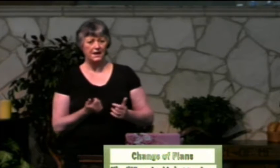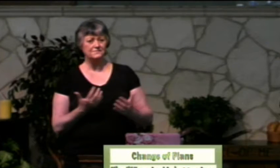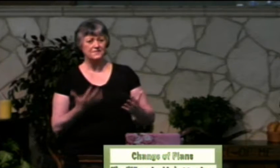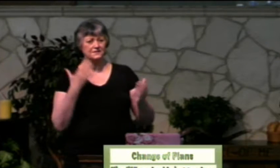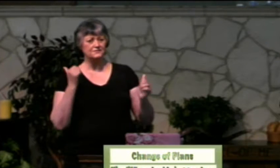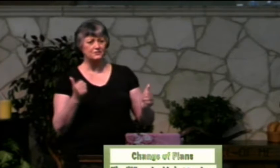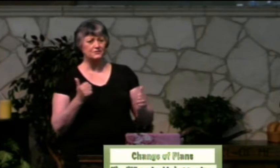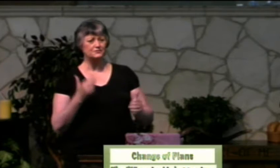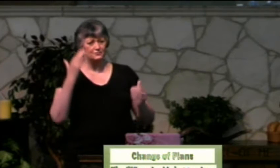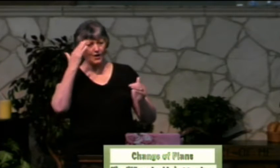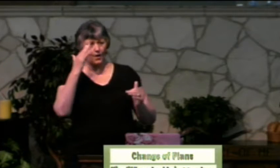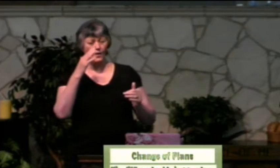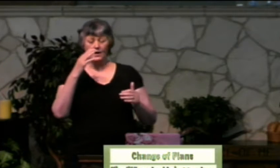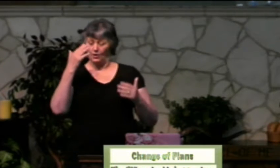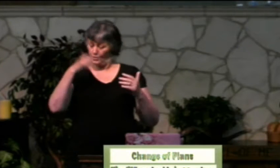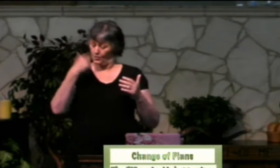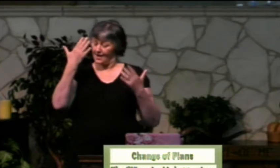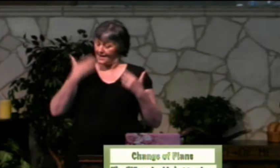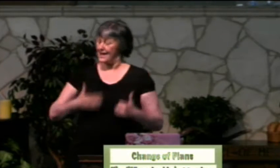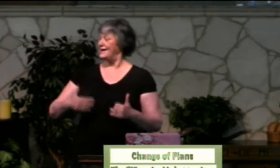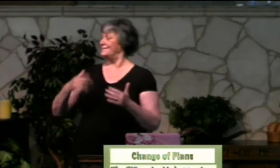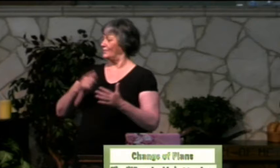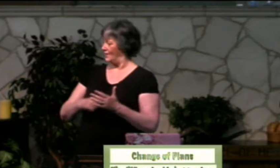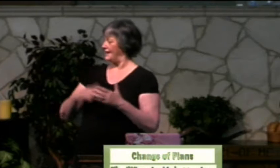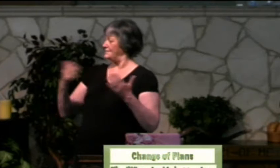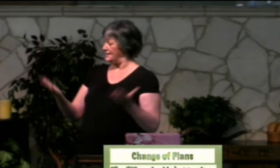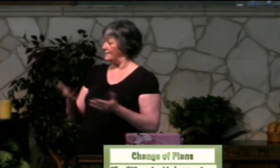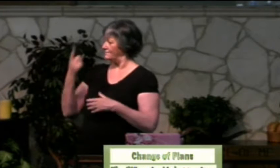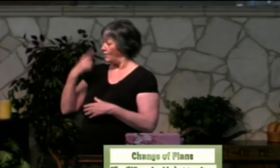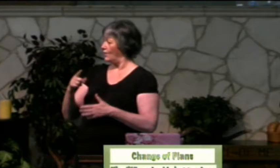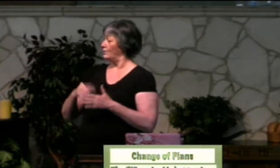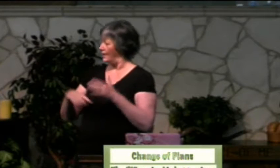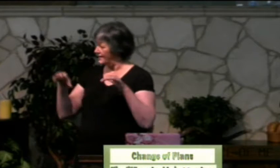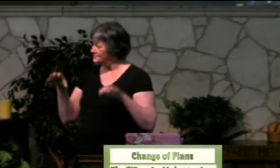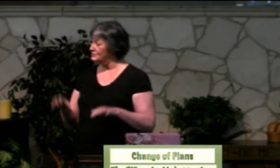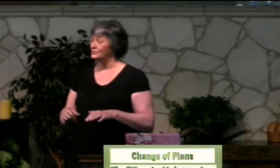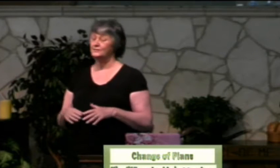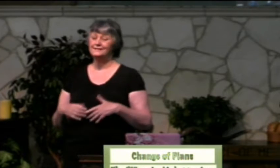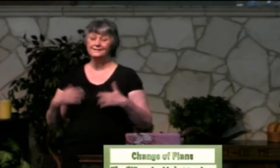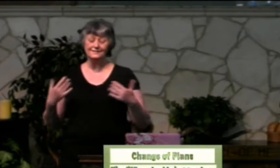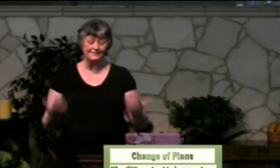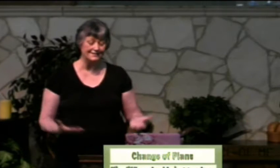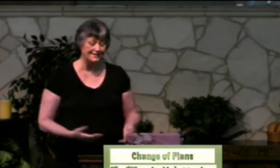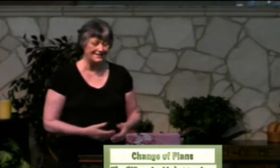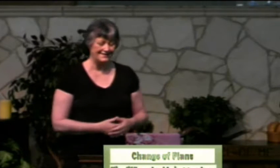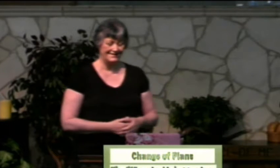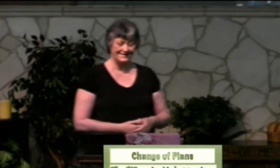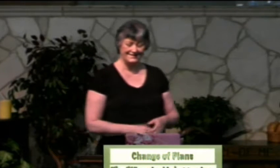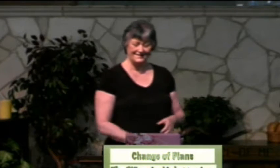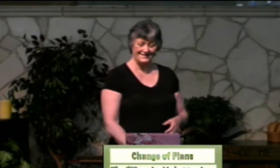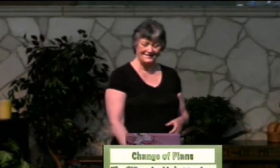Everything is good. You know who I am, what I'm here for, what I'm doing.